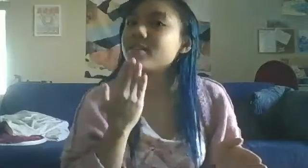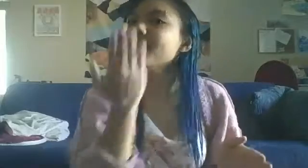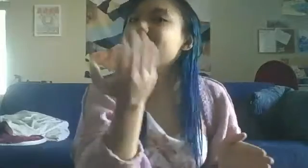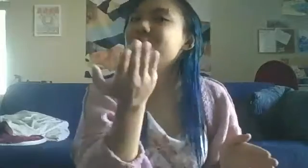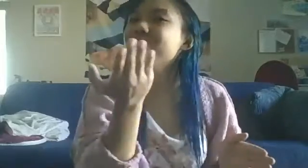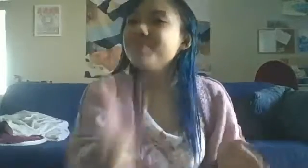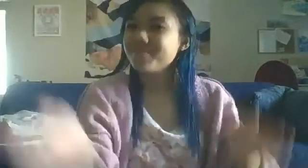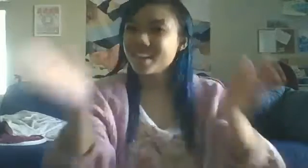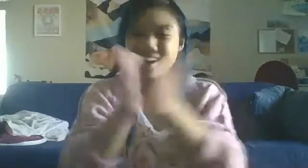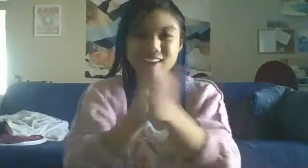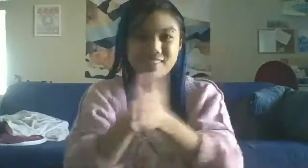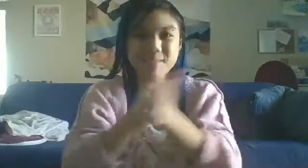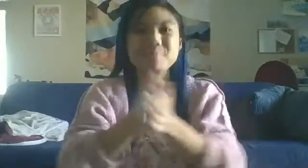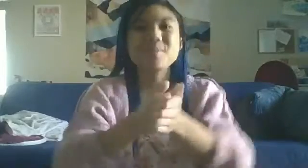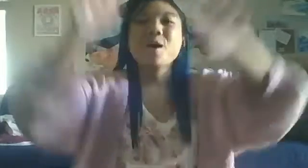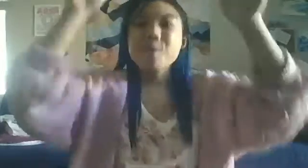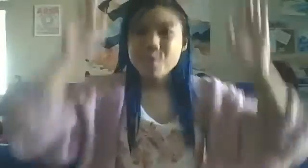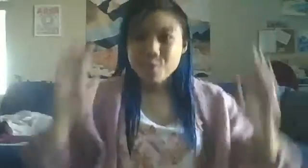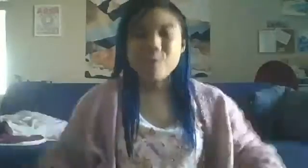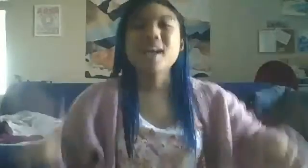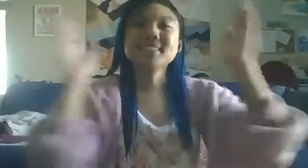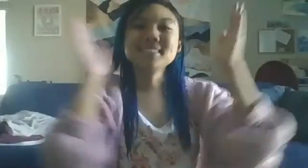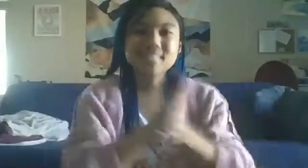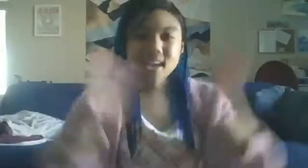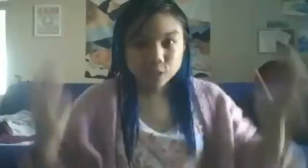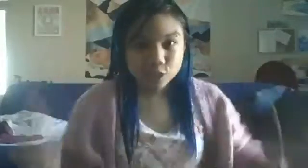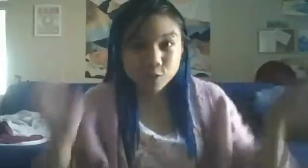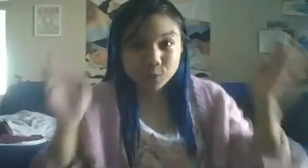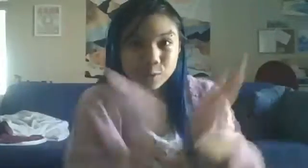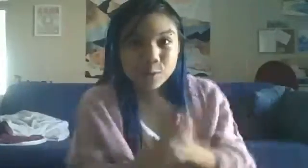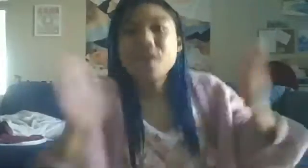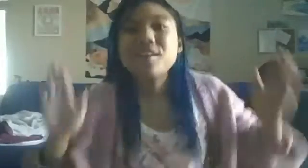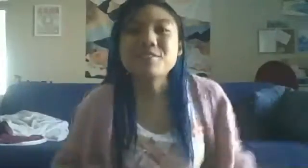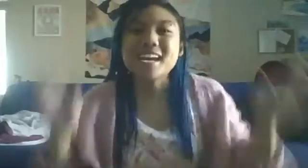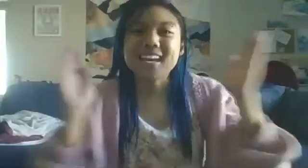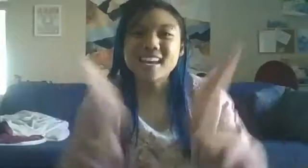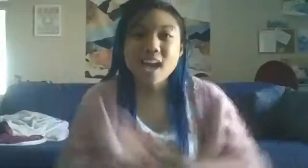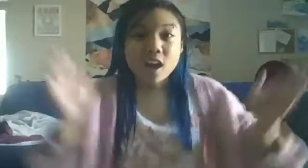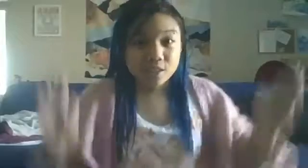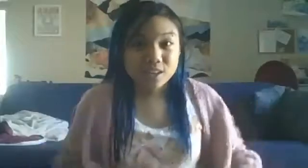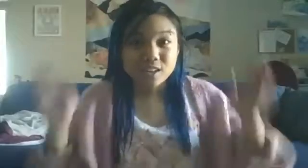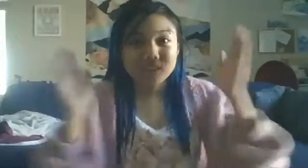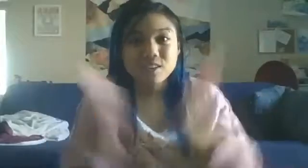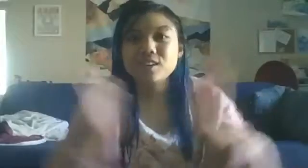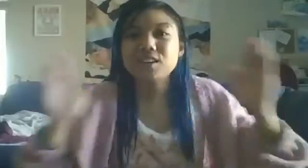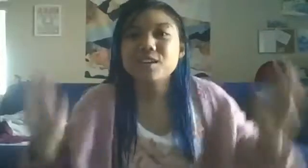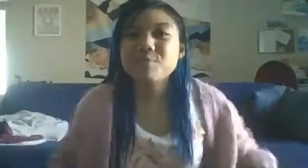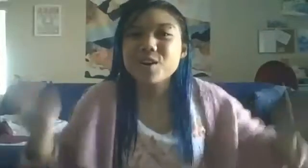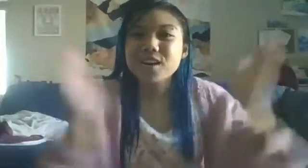you. All right, ready? One, two, three. Good